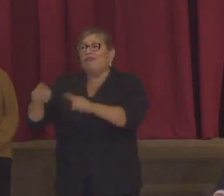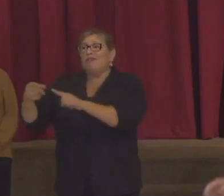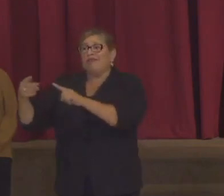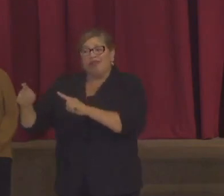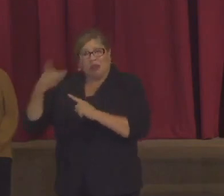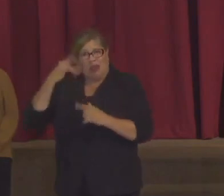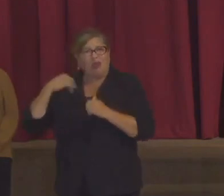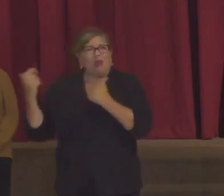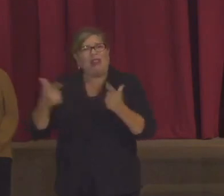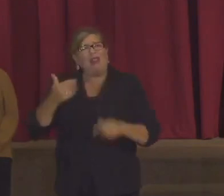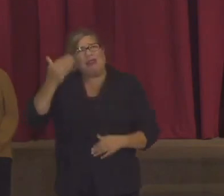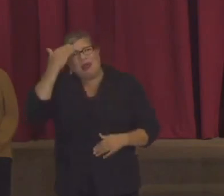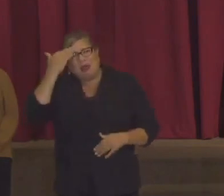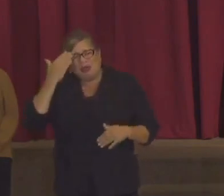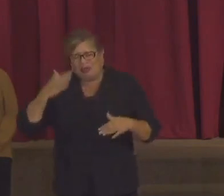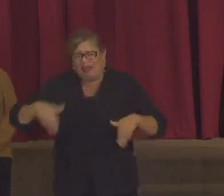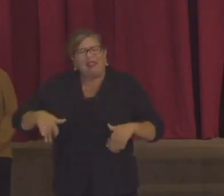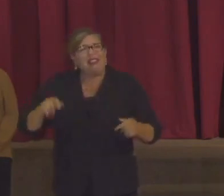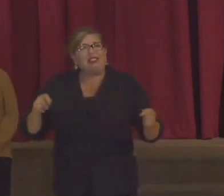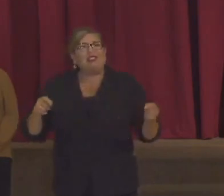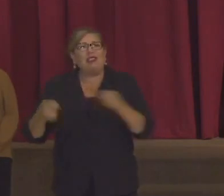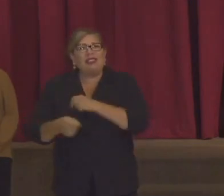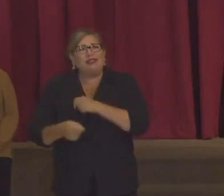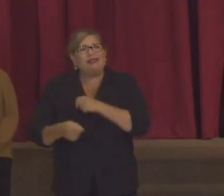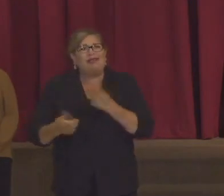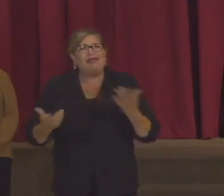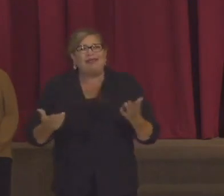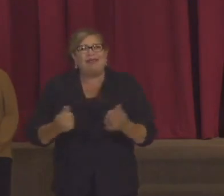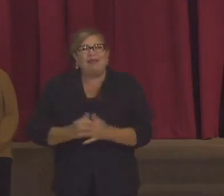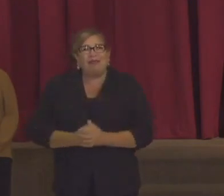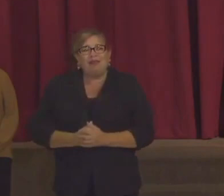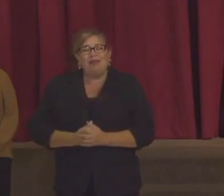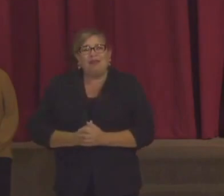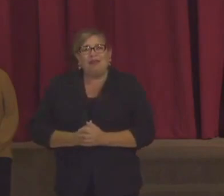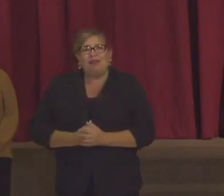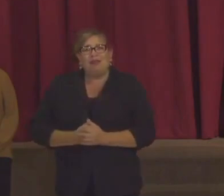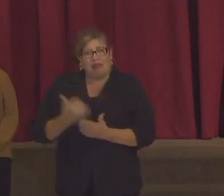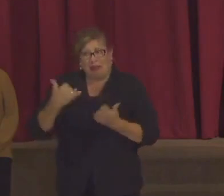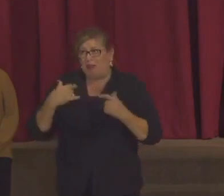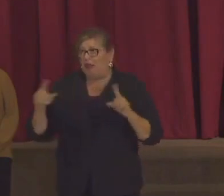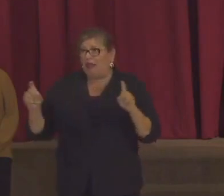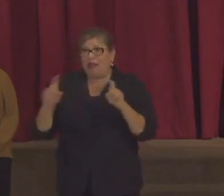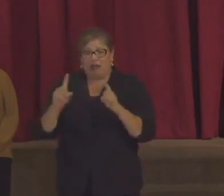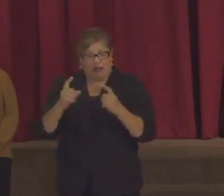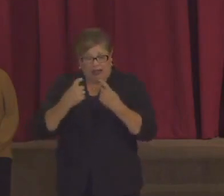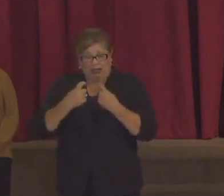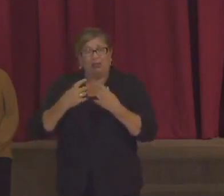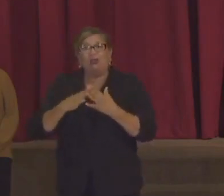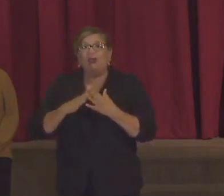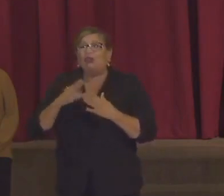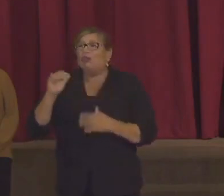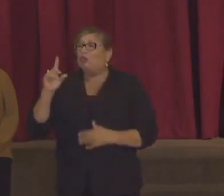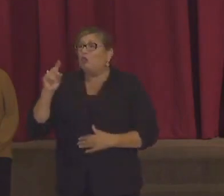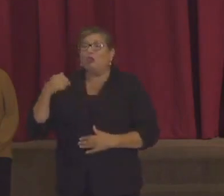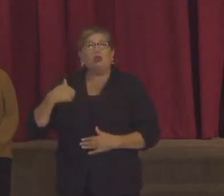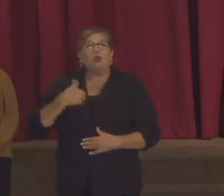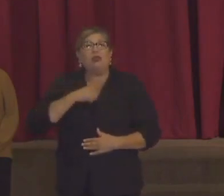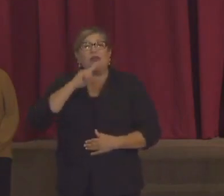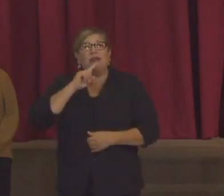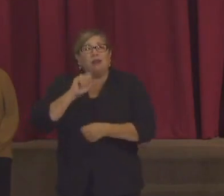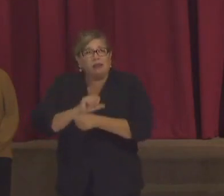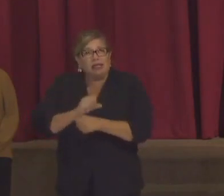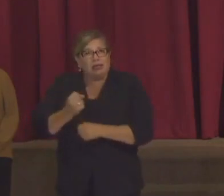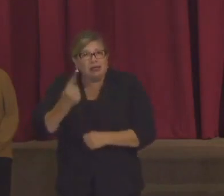that. The question is, do we deeply understand that? Do we, or are we prepared to do